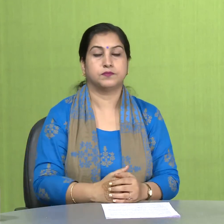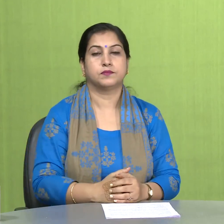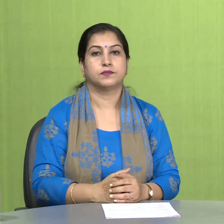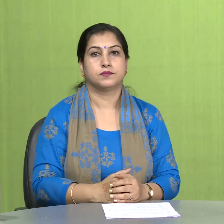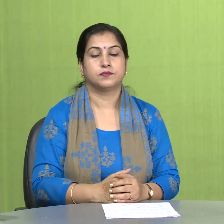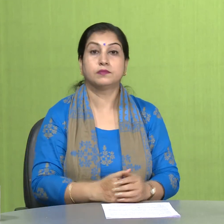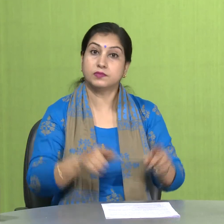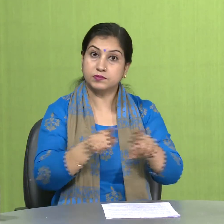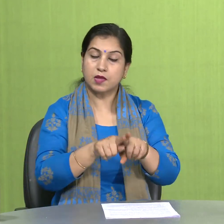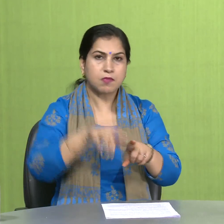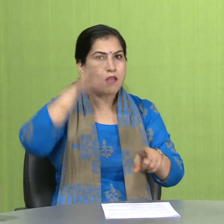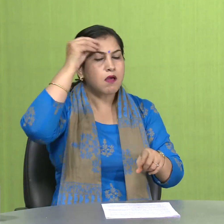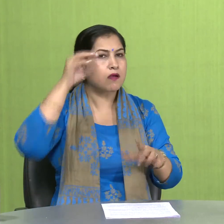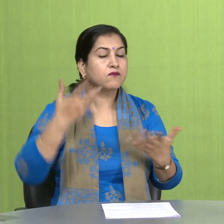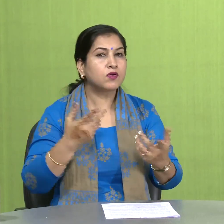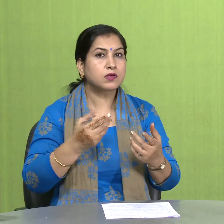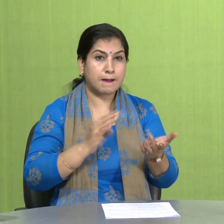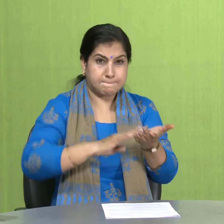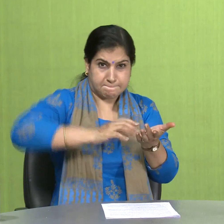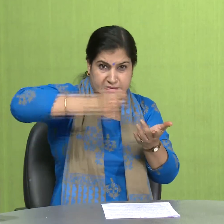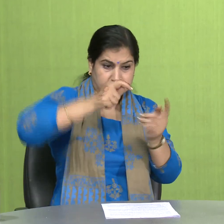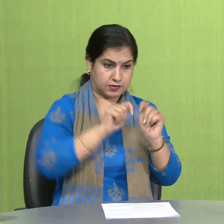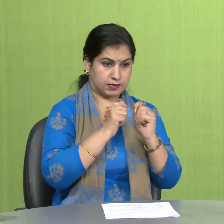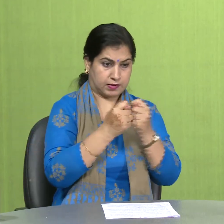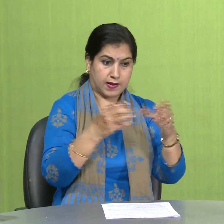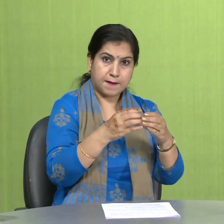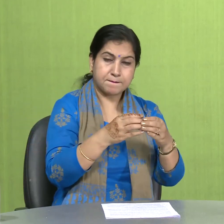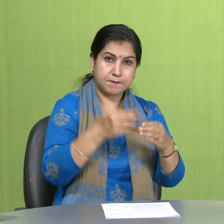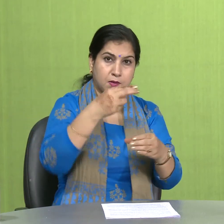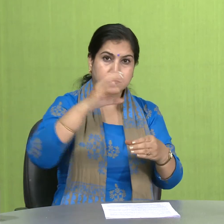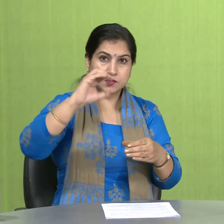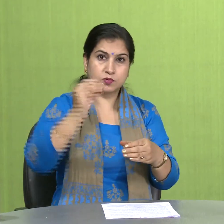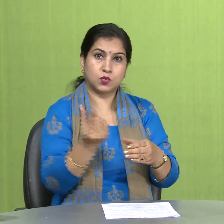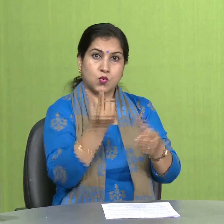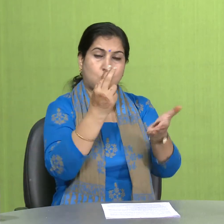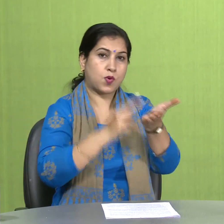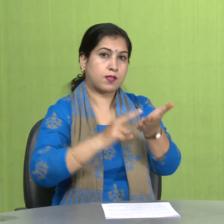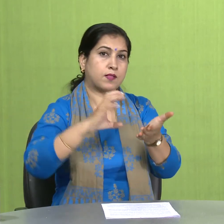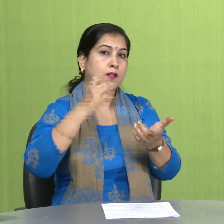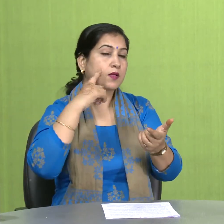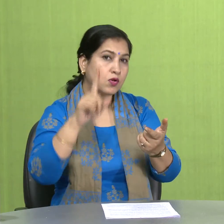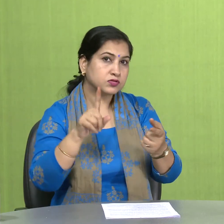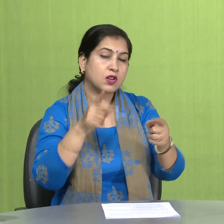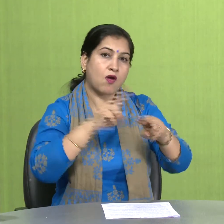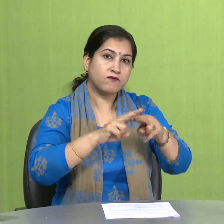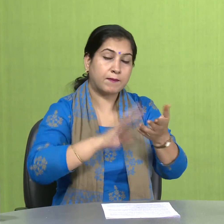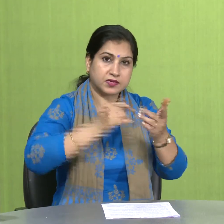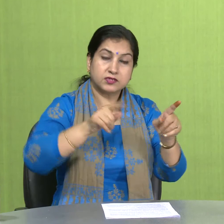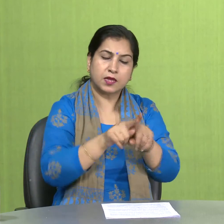We also learnt about the Council of Ministers and different categories of ministers.